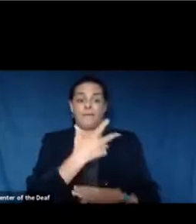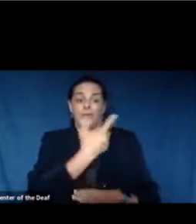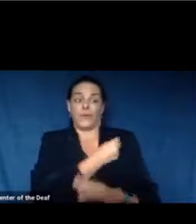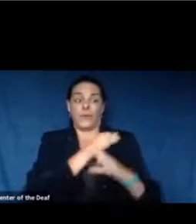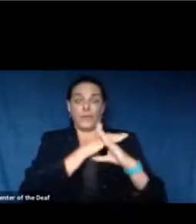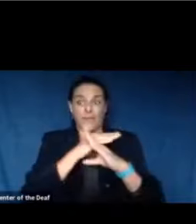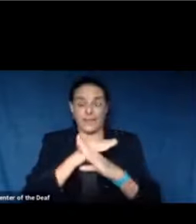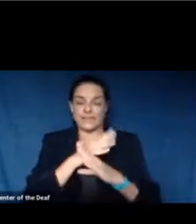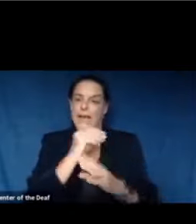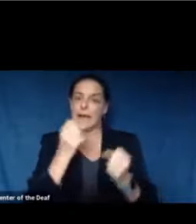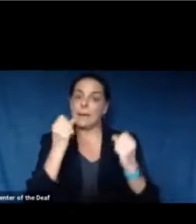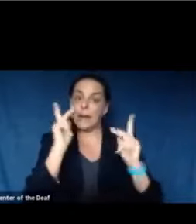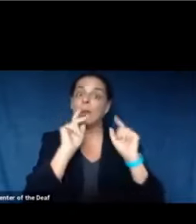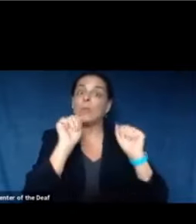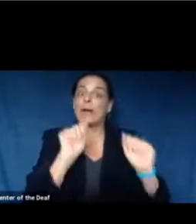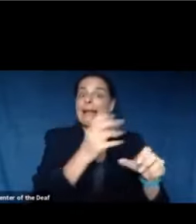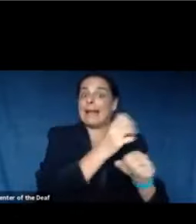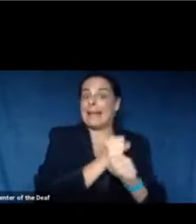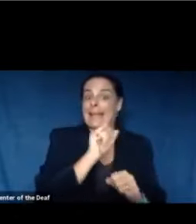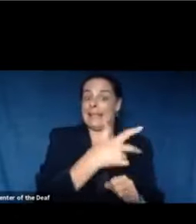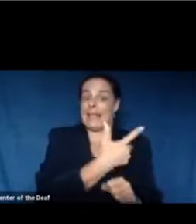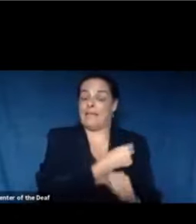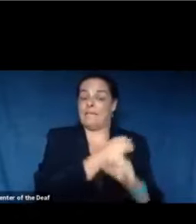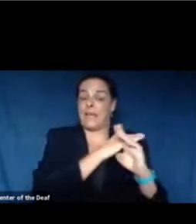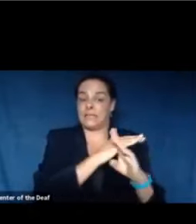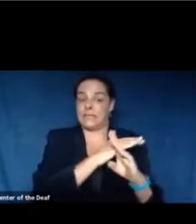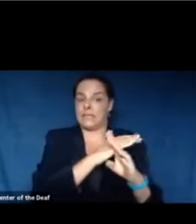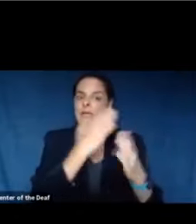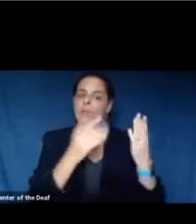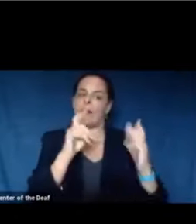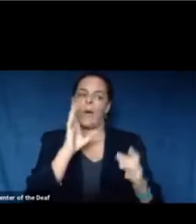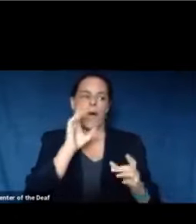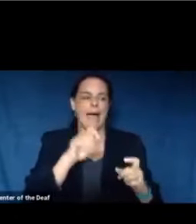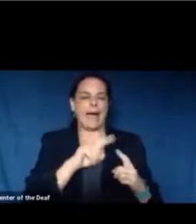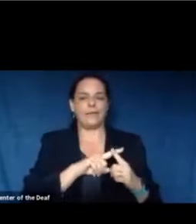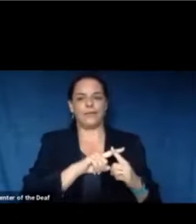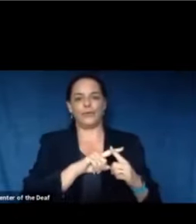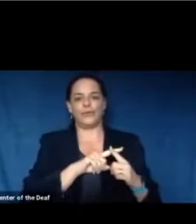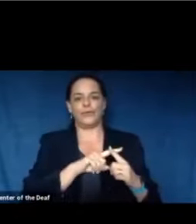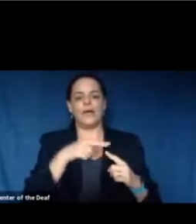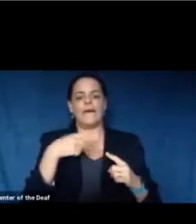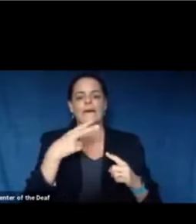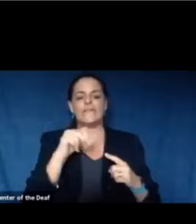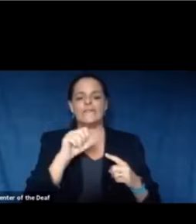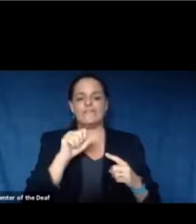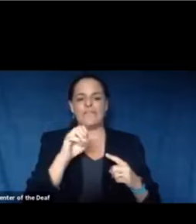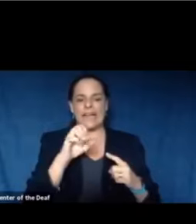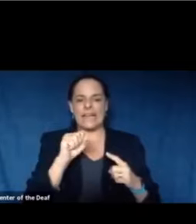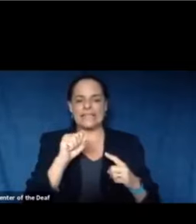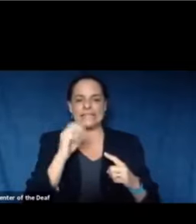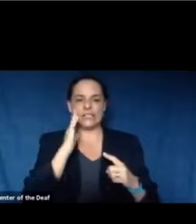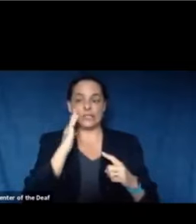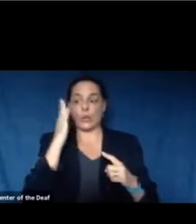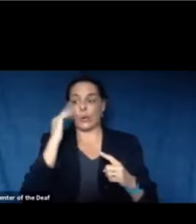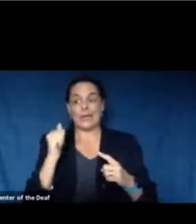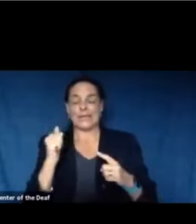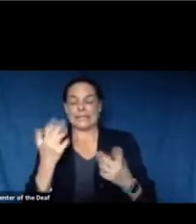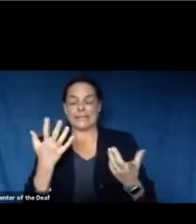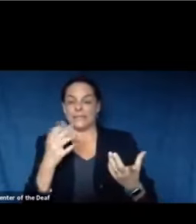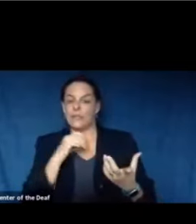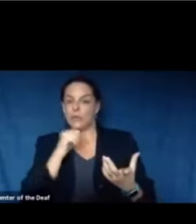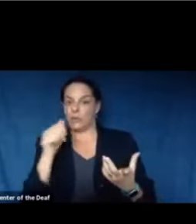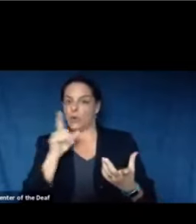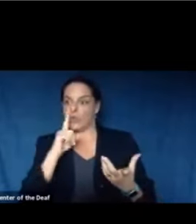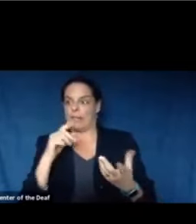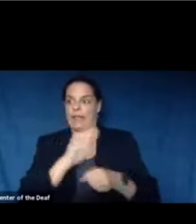of folks that are able to get the vaccine, because again, it'll probably have to go out in phases just due to the volume of vaccine that's available, then